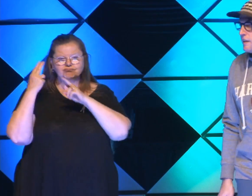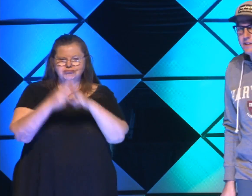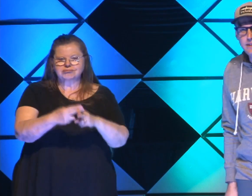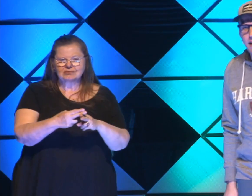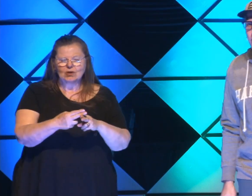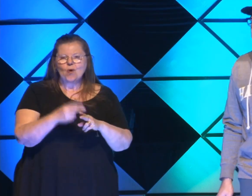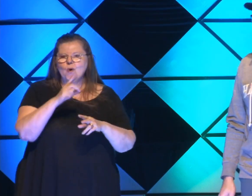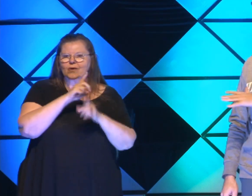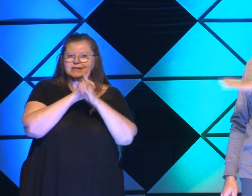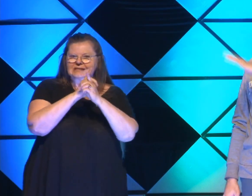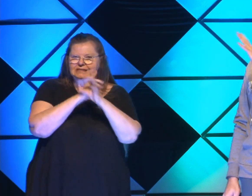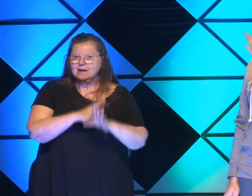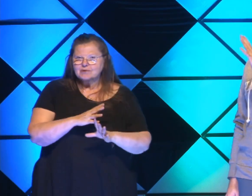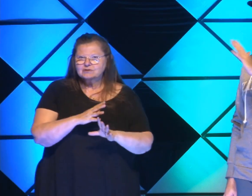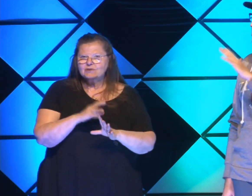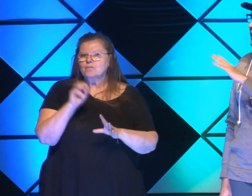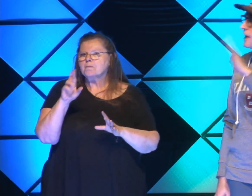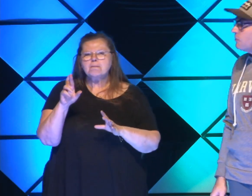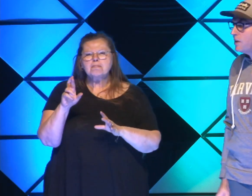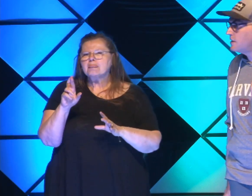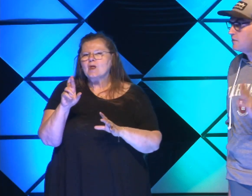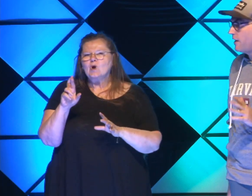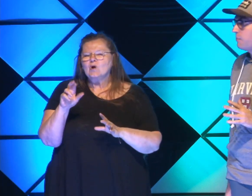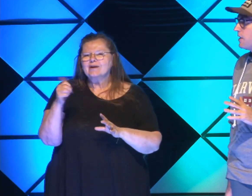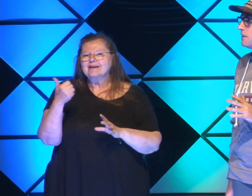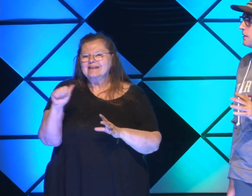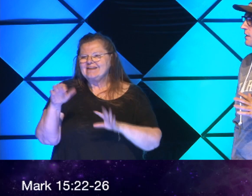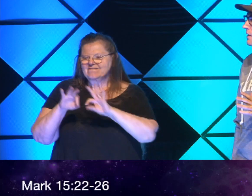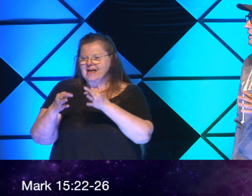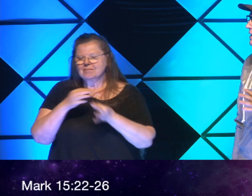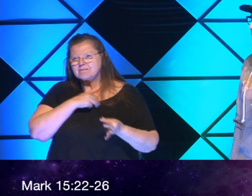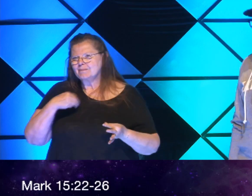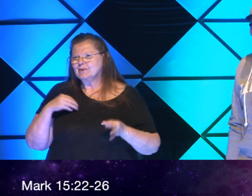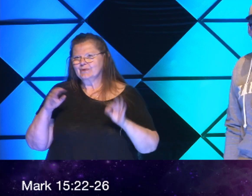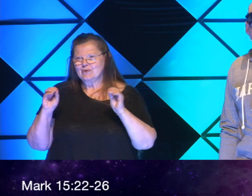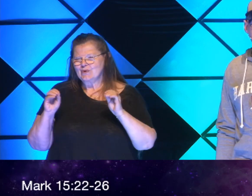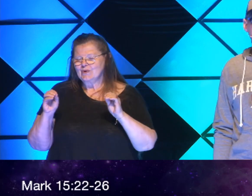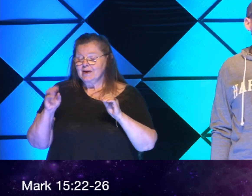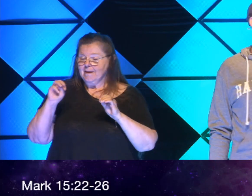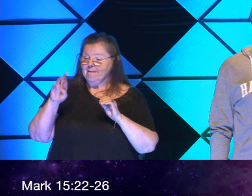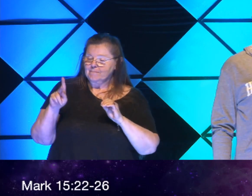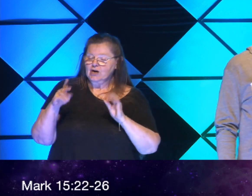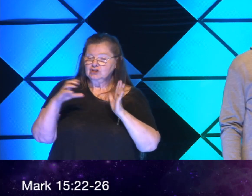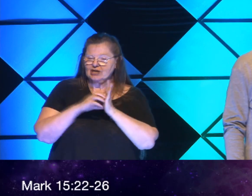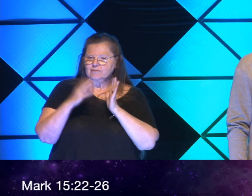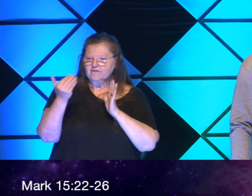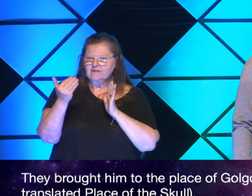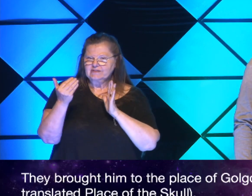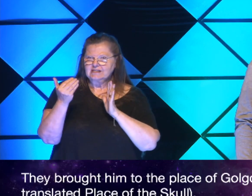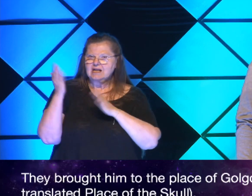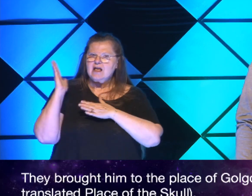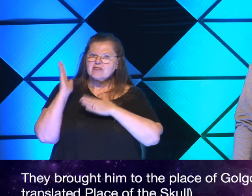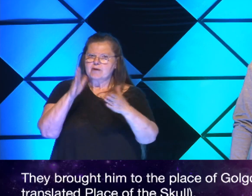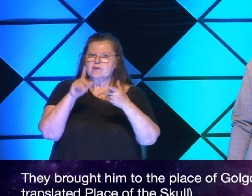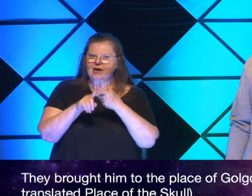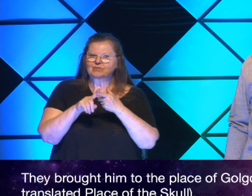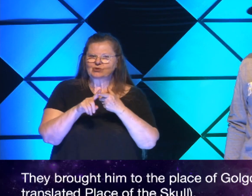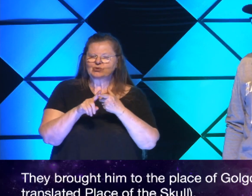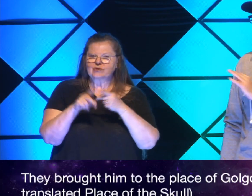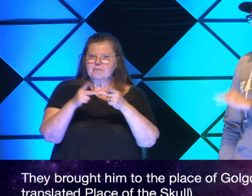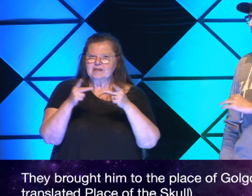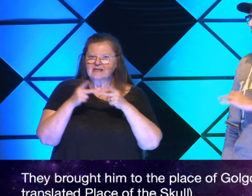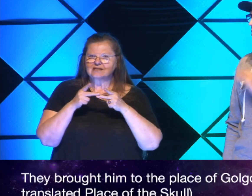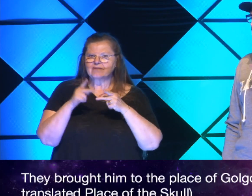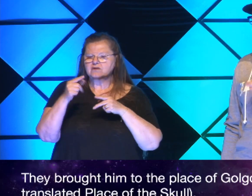this by the disciples, and he wouldn't be called this by anyone in his family. In Mark chapter 15, it says that they brought him to the place